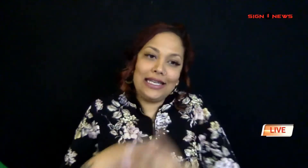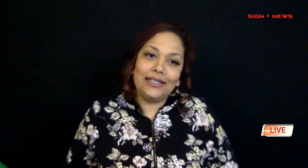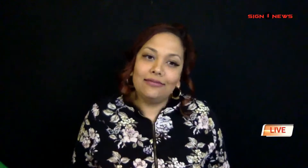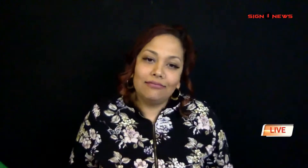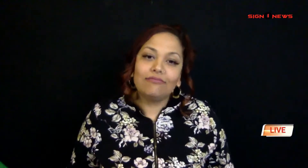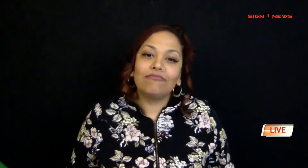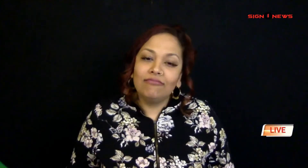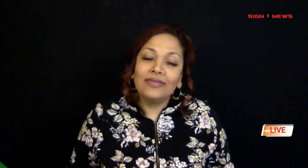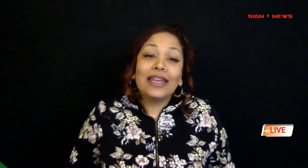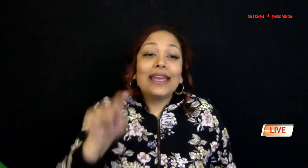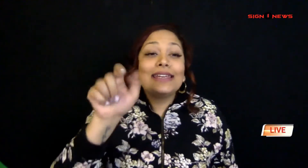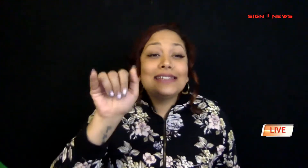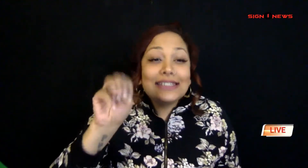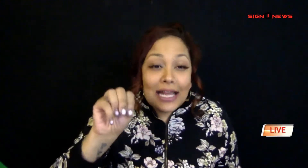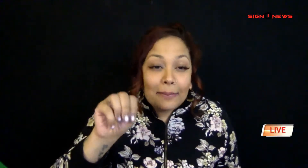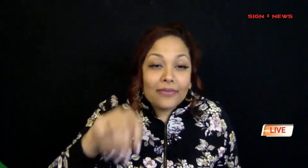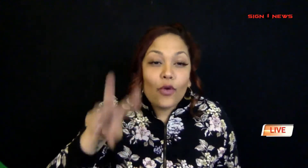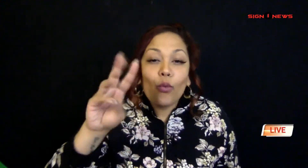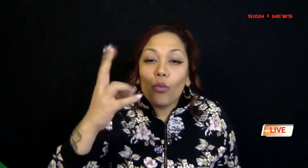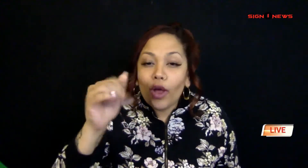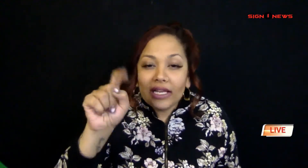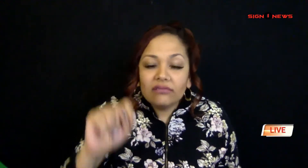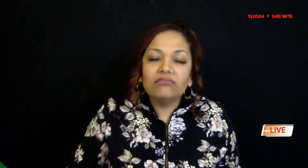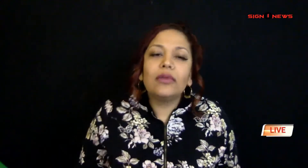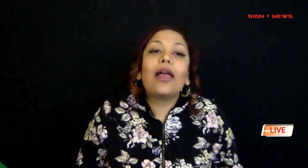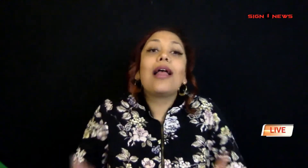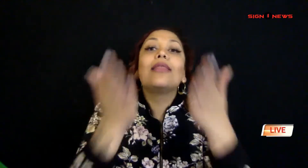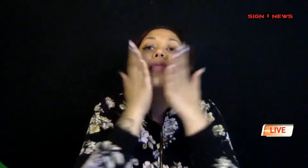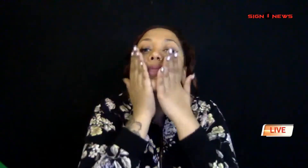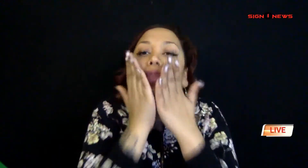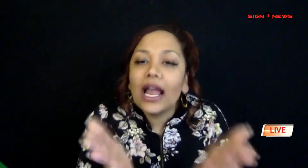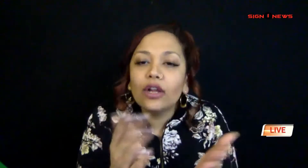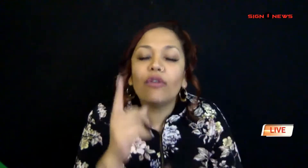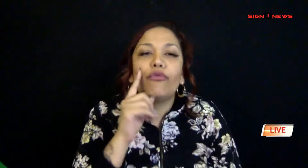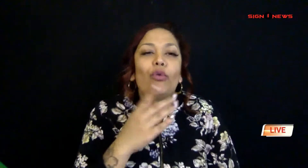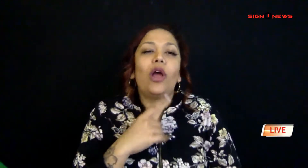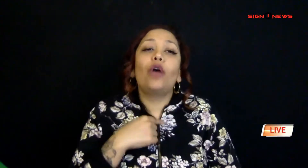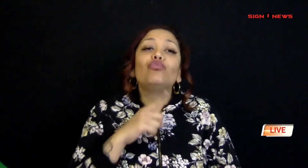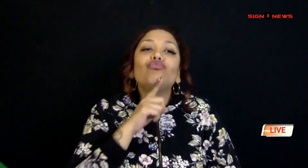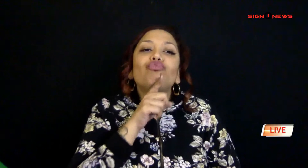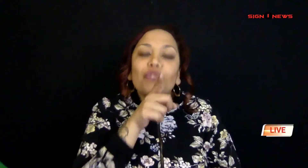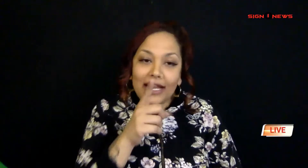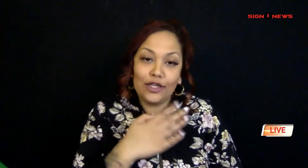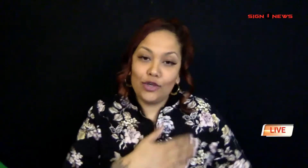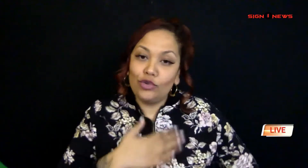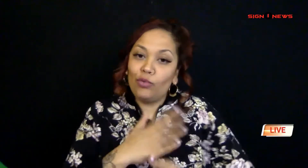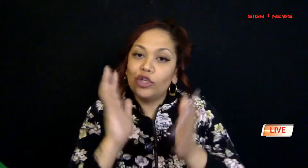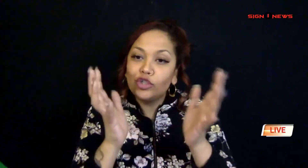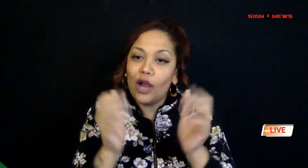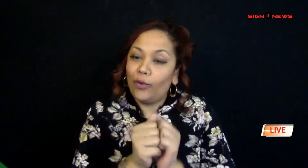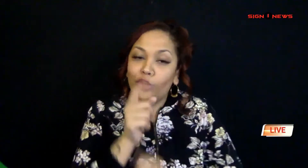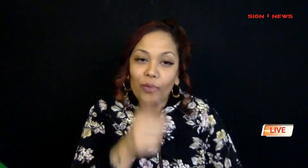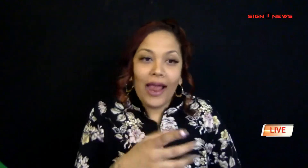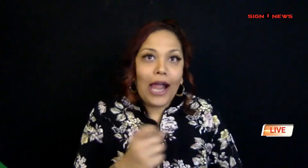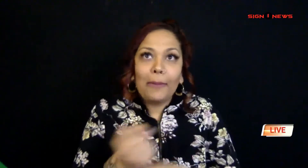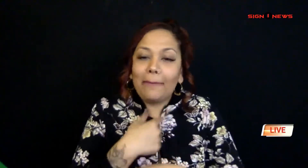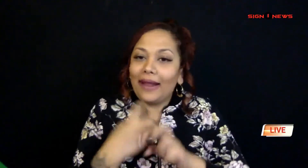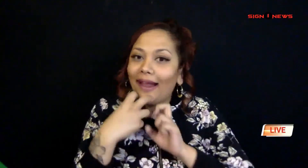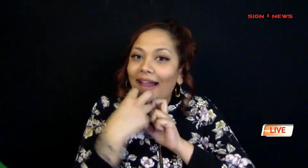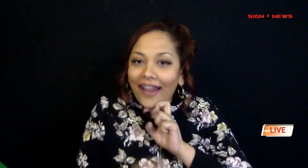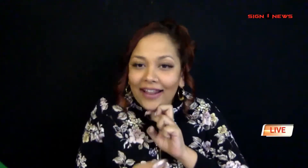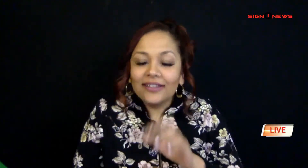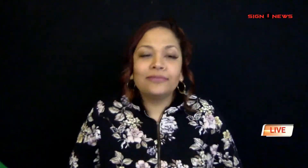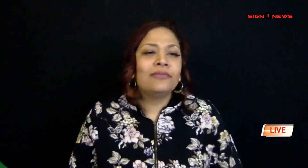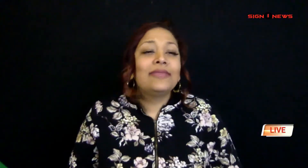What an amazing, great discussion. Tim Wright, thank you. I